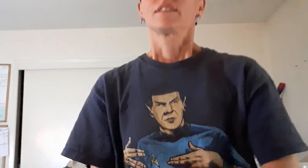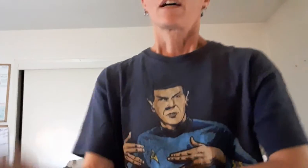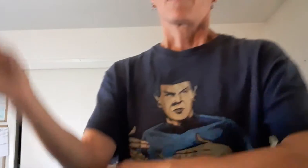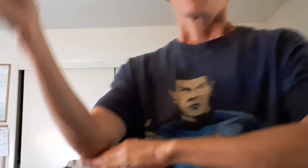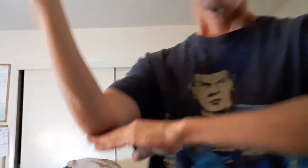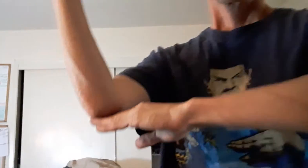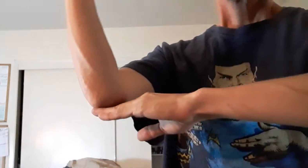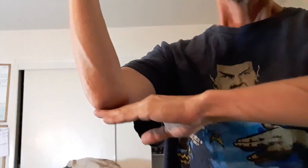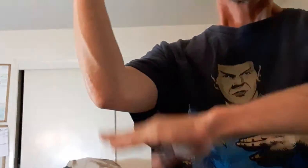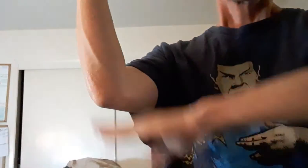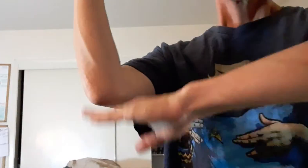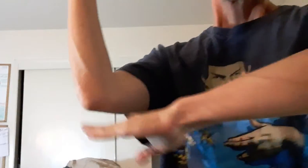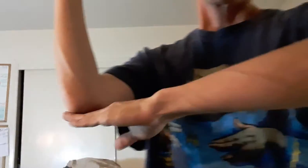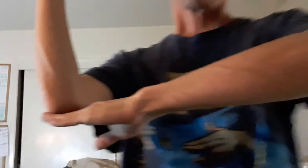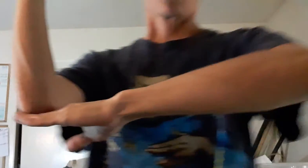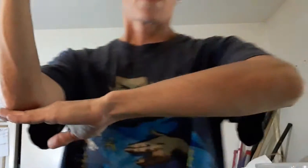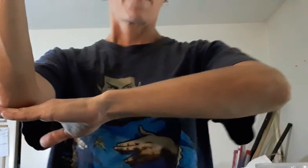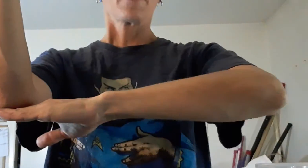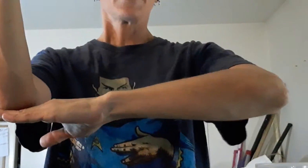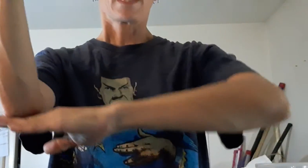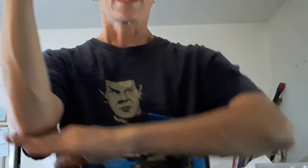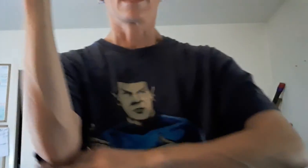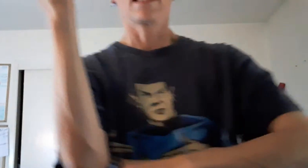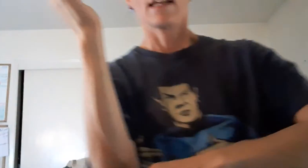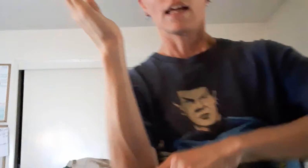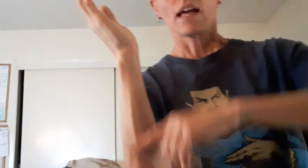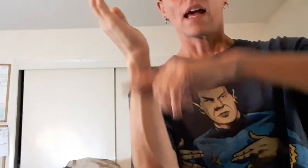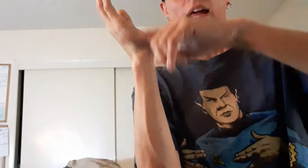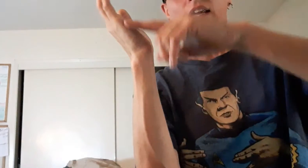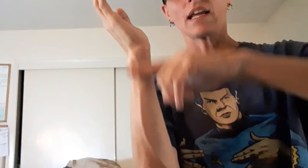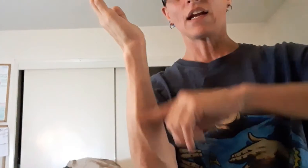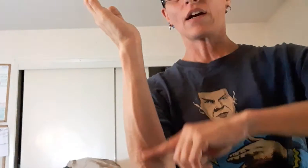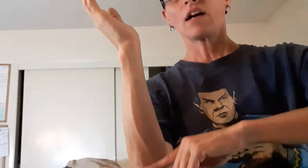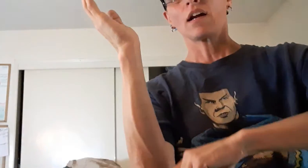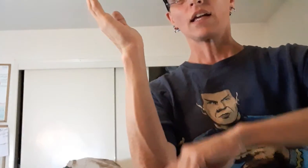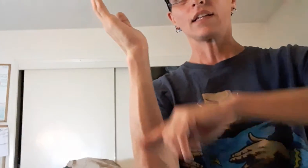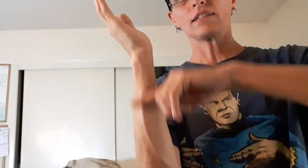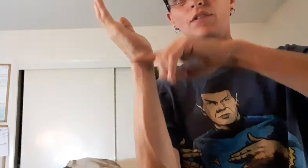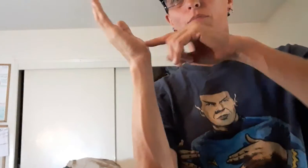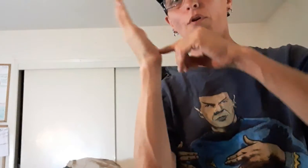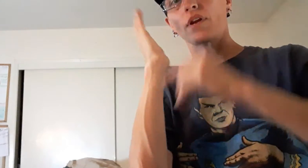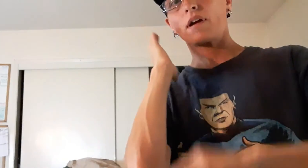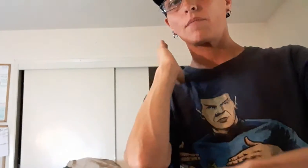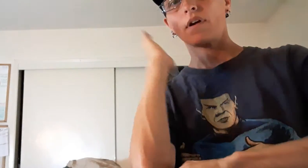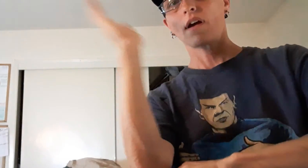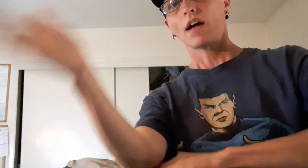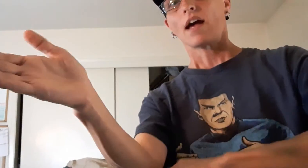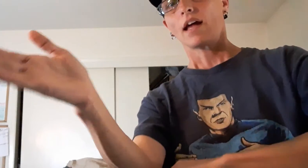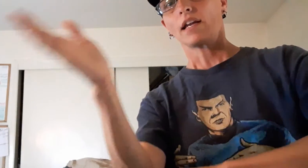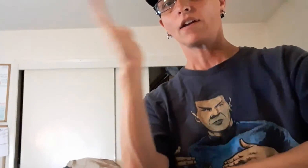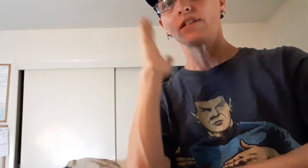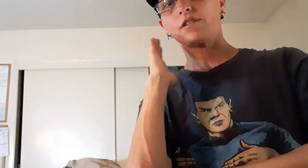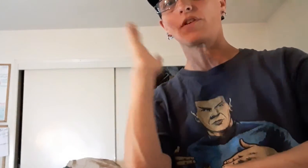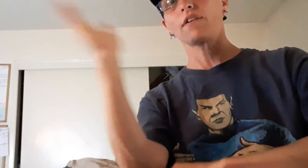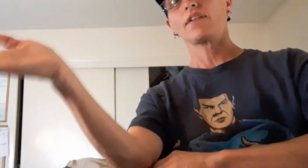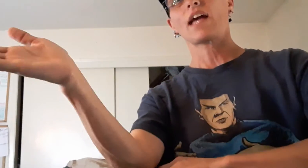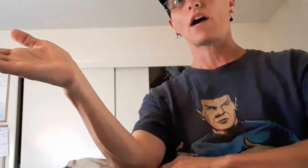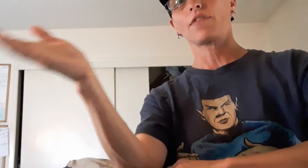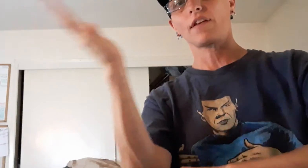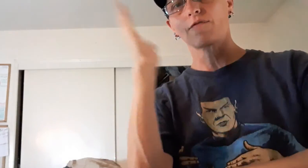So, here you have your stand, and here is the podium, and here is you giving out the